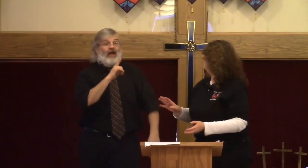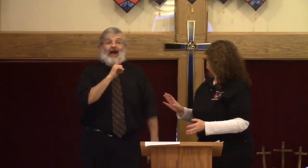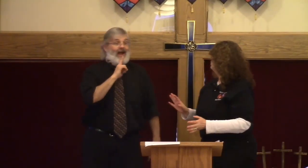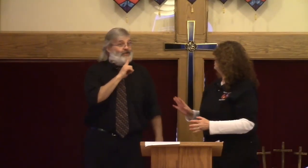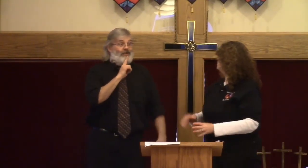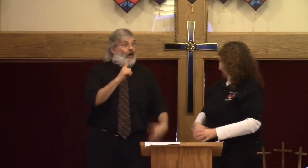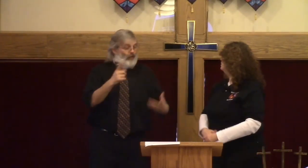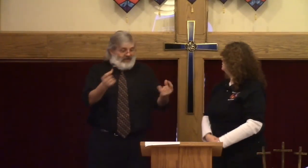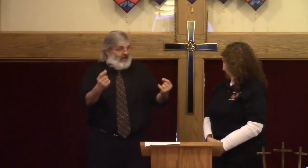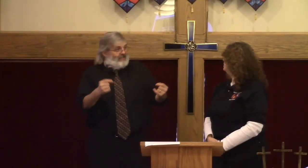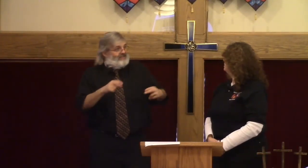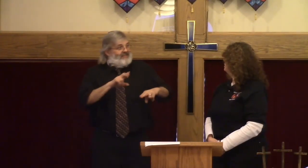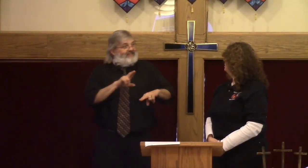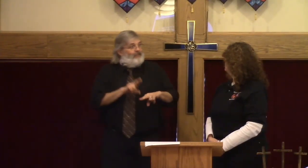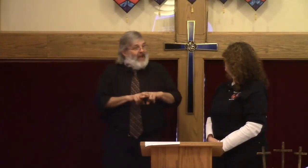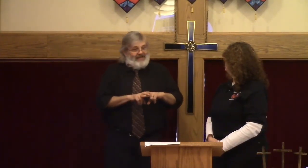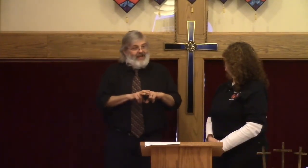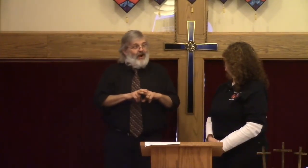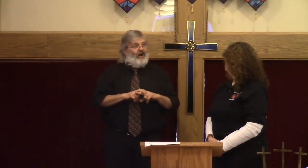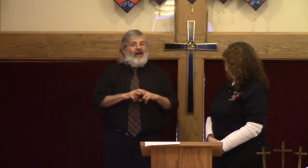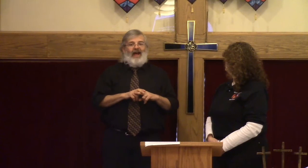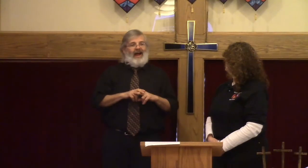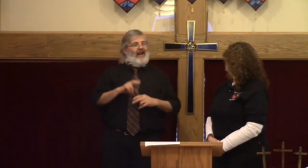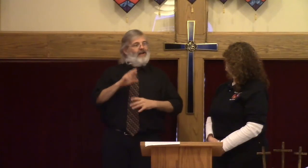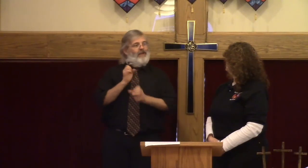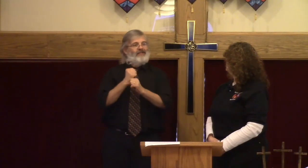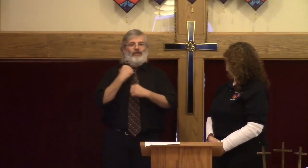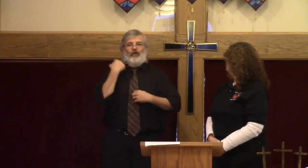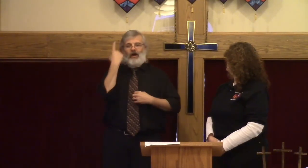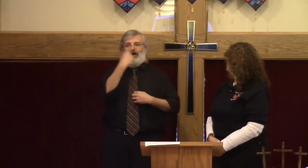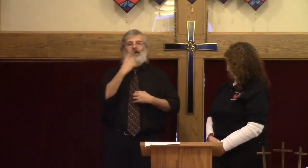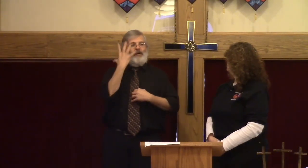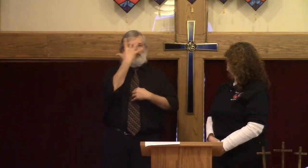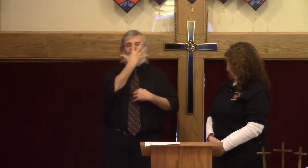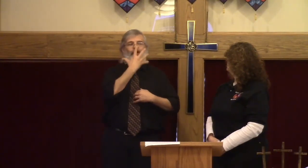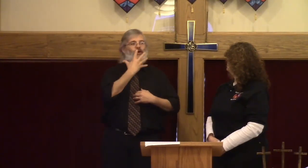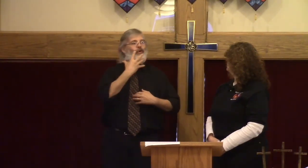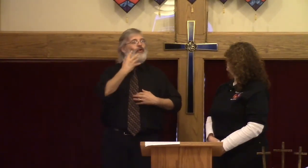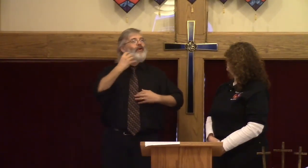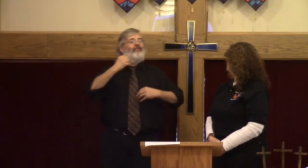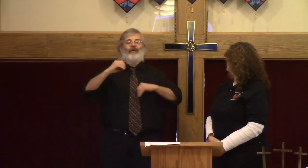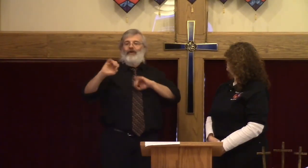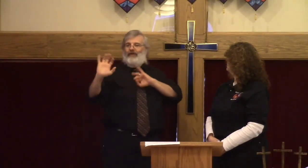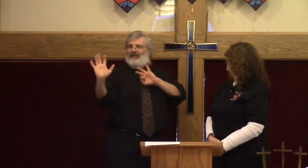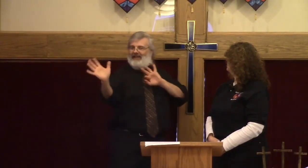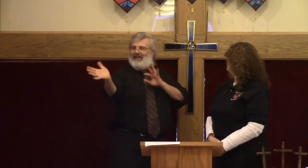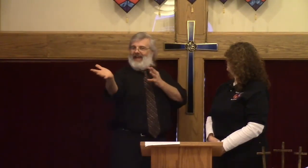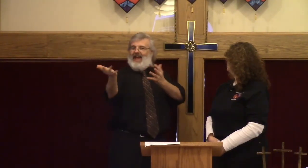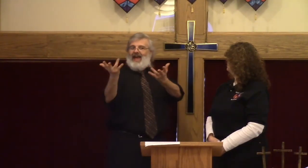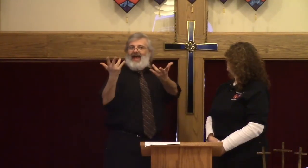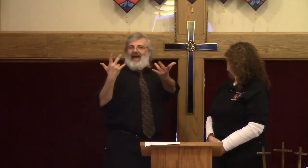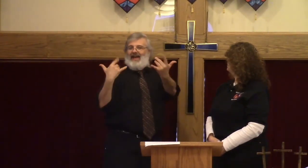I actually know what he does is he sits back here and he makes it look beautiful and